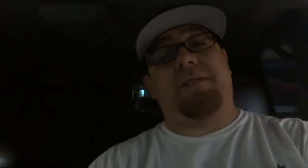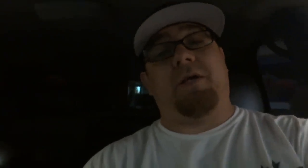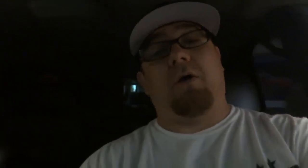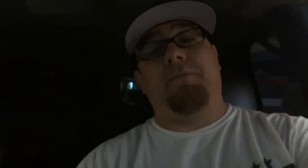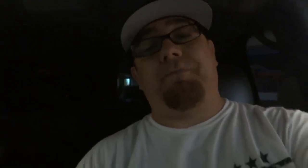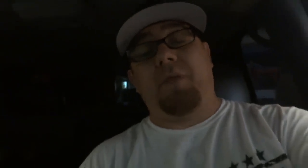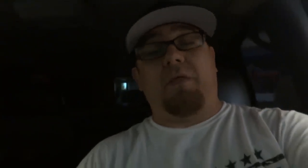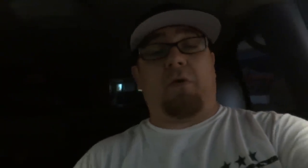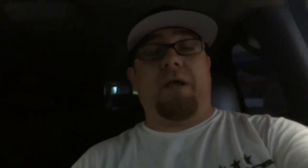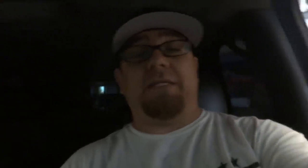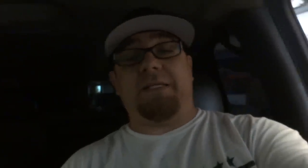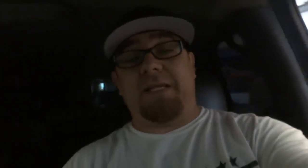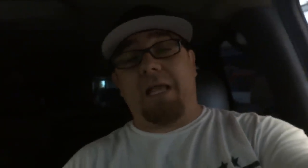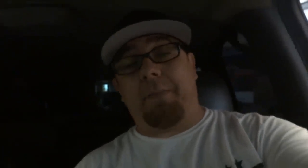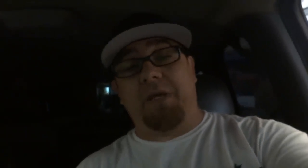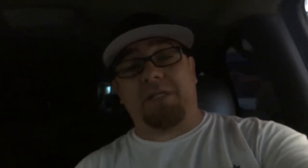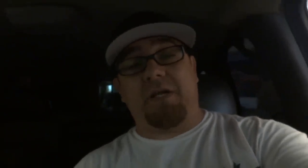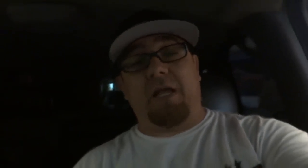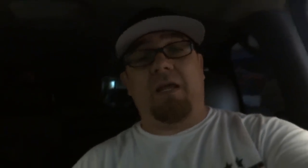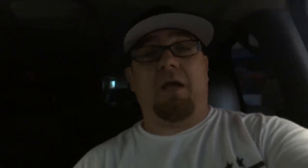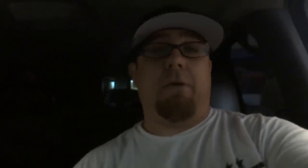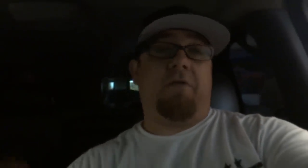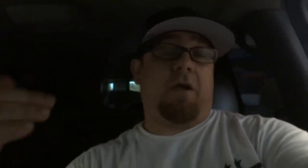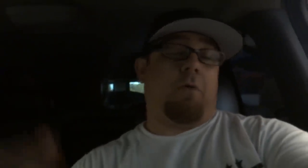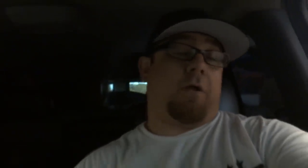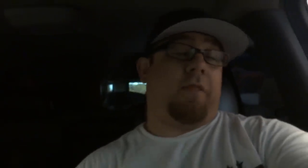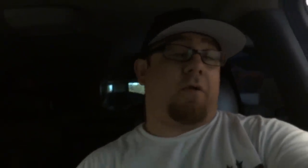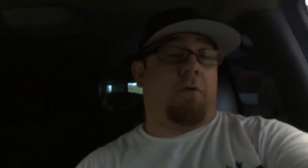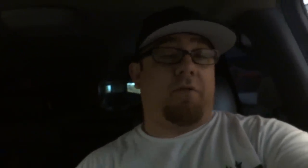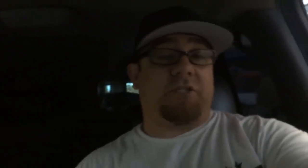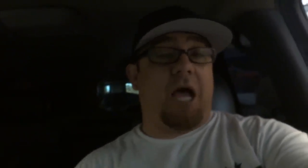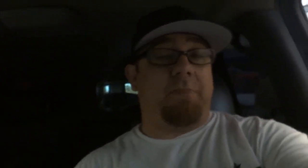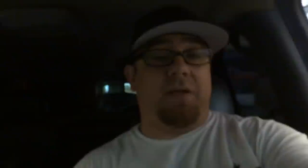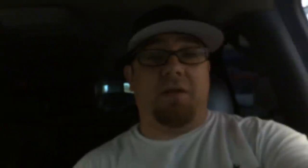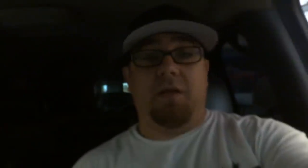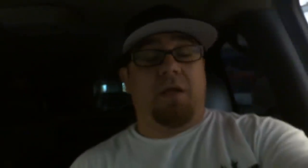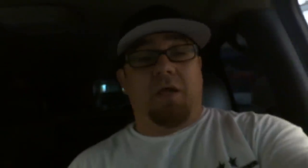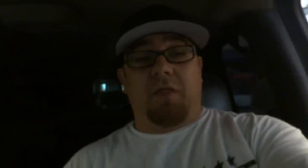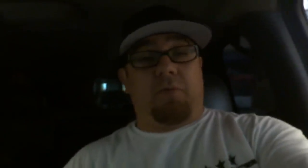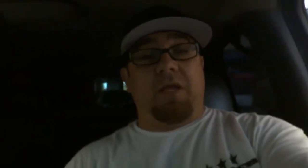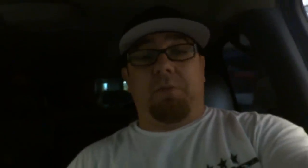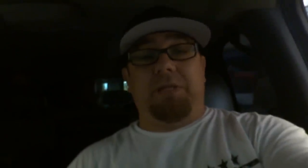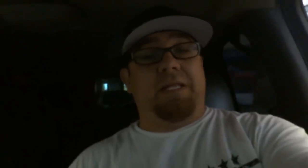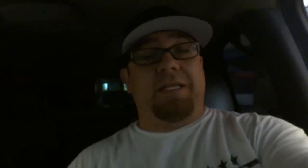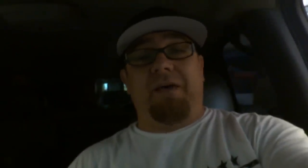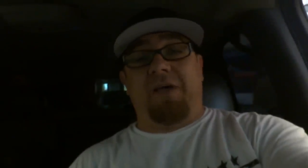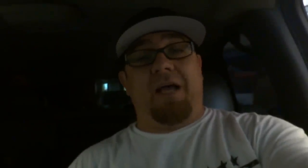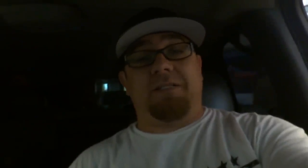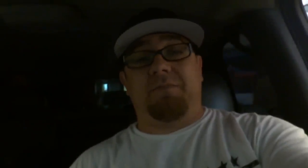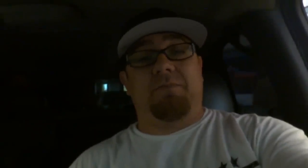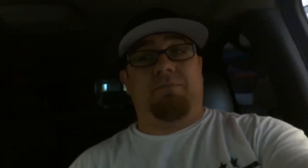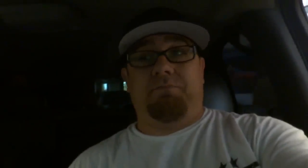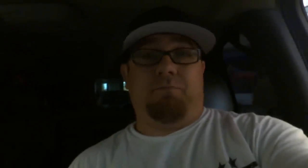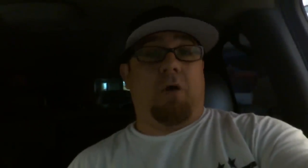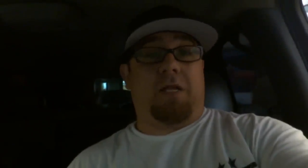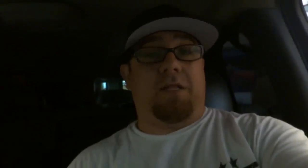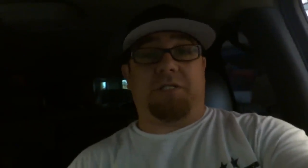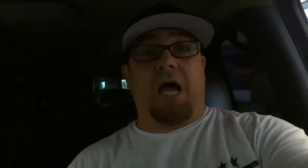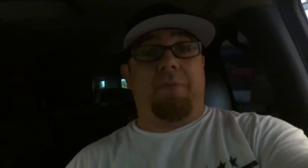right, so the craziest thing happened yesterday. I'm over here working in the corner of the shop, and three completely deaf guys walk into the shop, and they